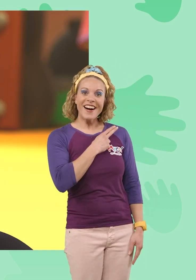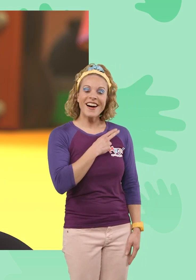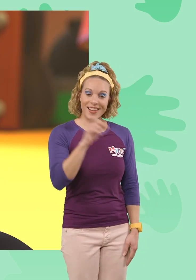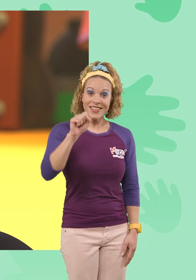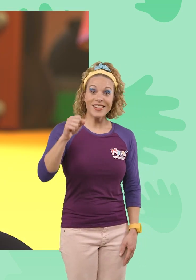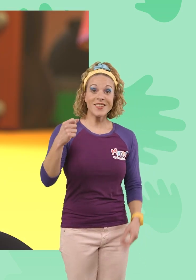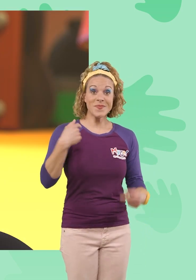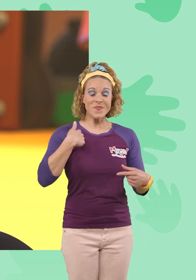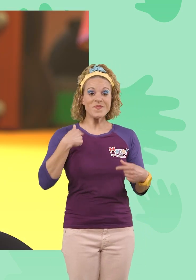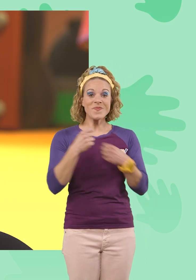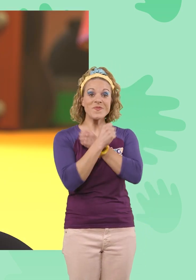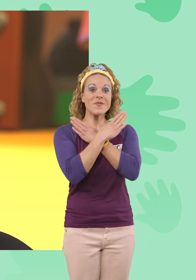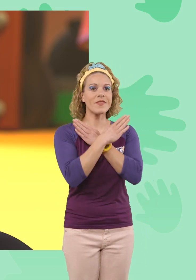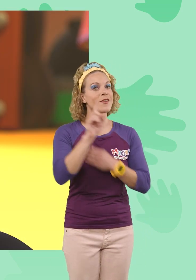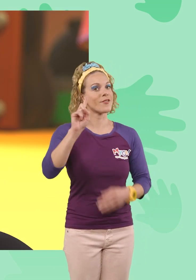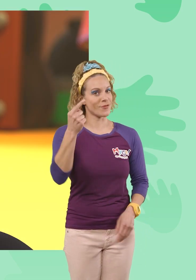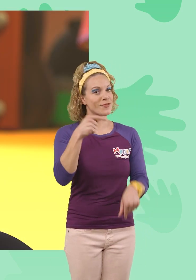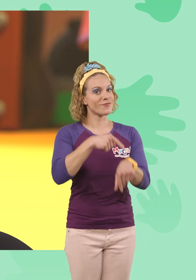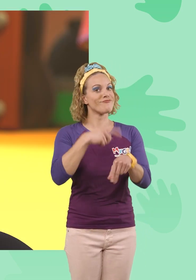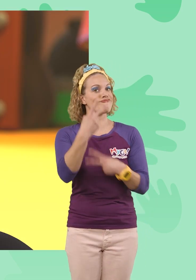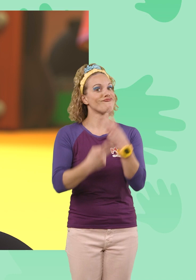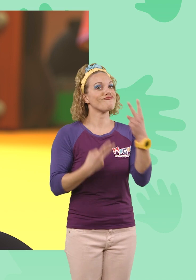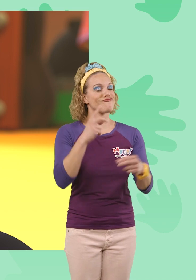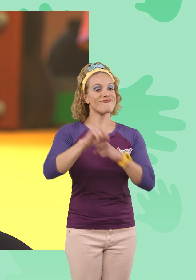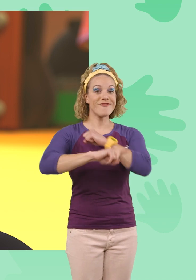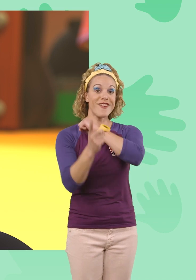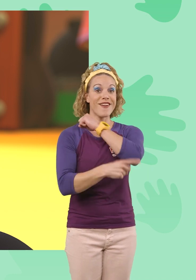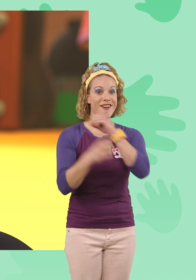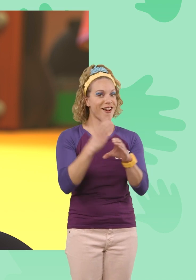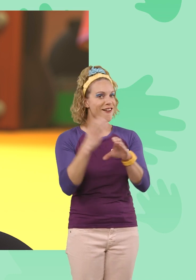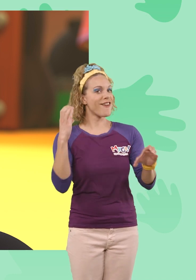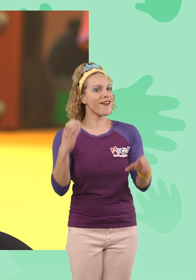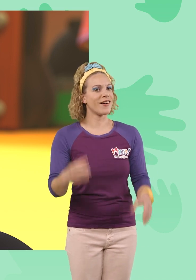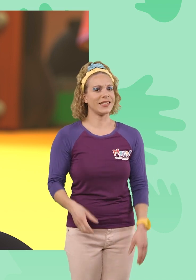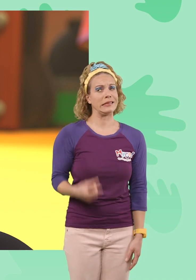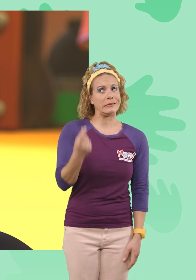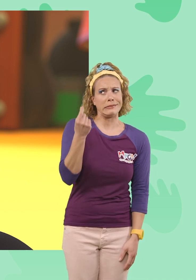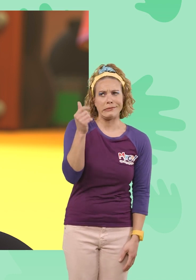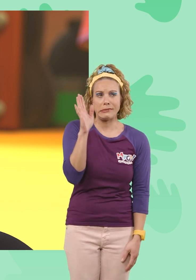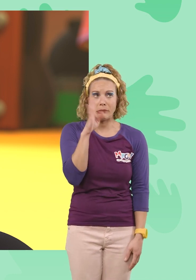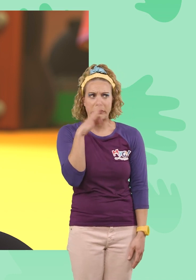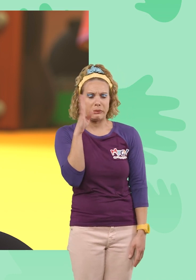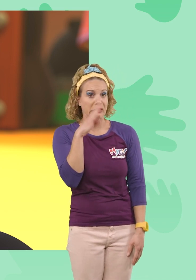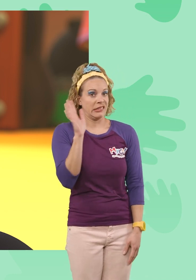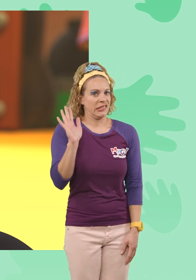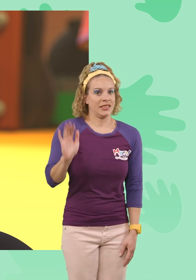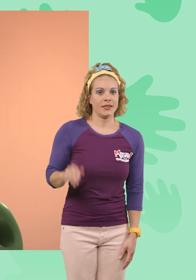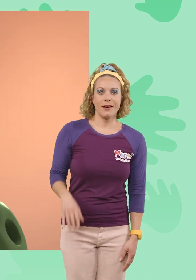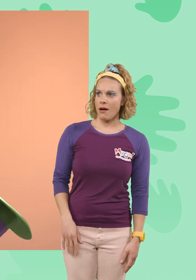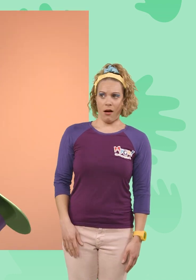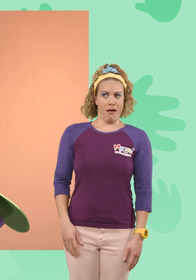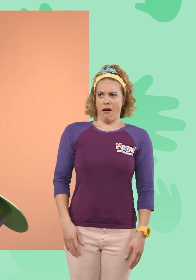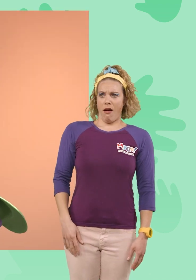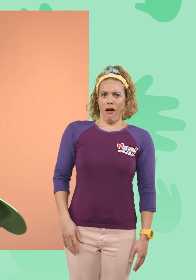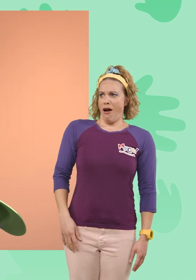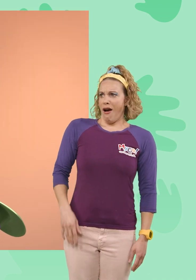Horace. It's me, Blippi. This is my first visit to a garbage truck. Little stinky, huh?